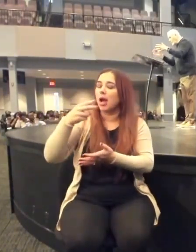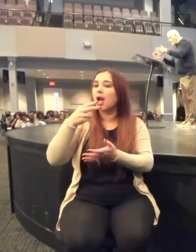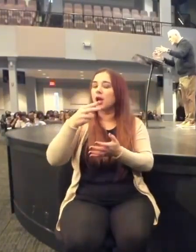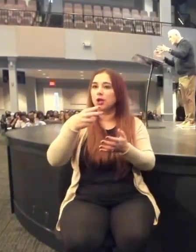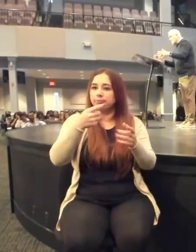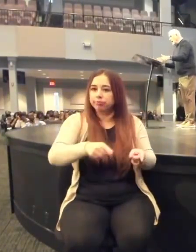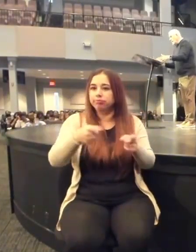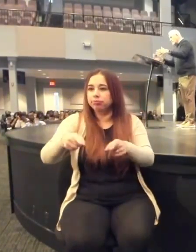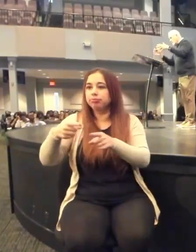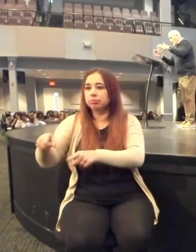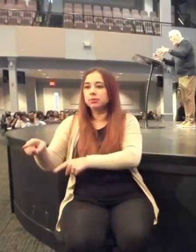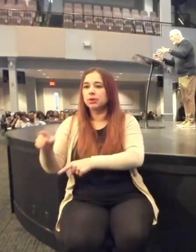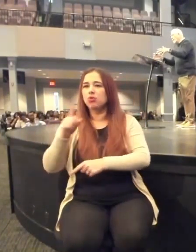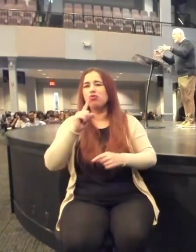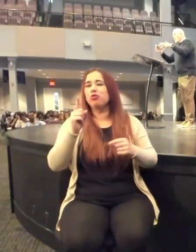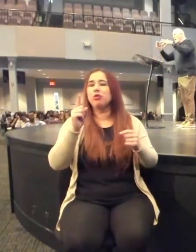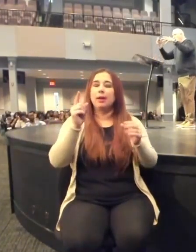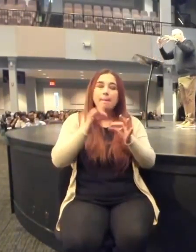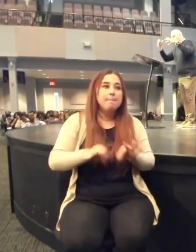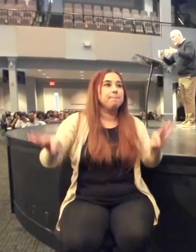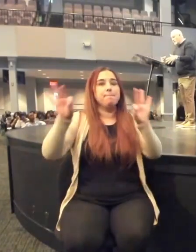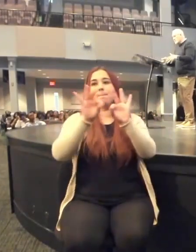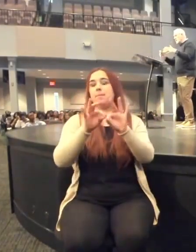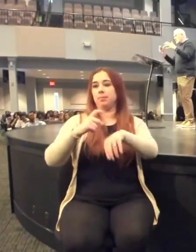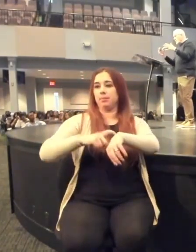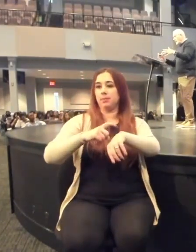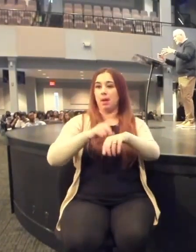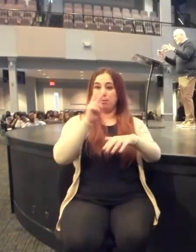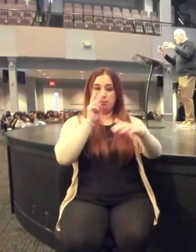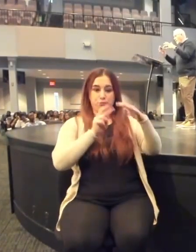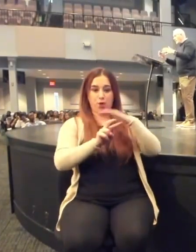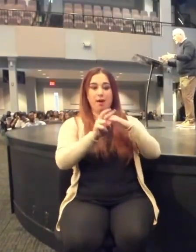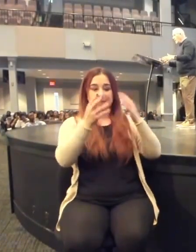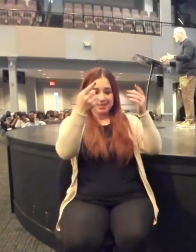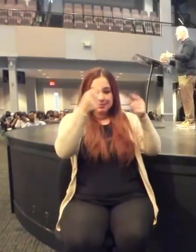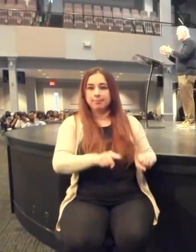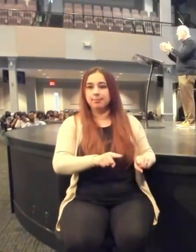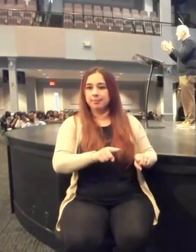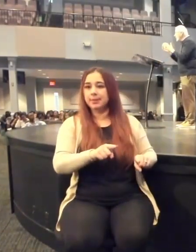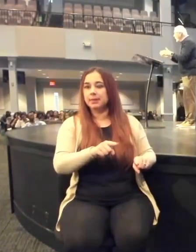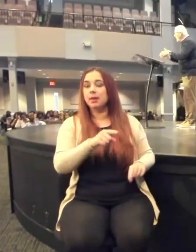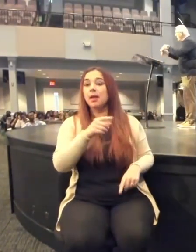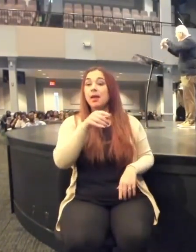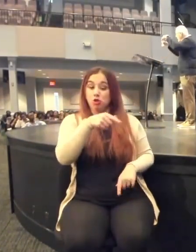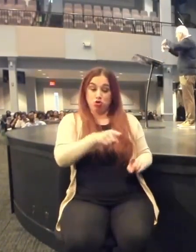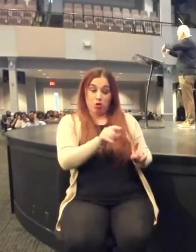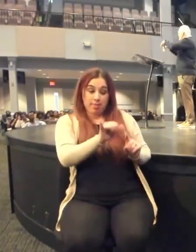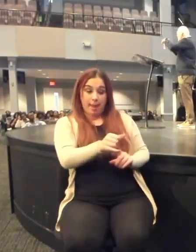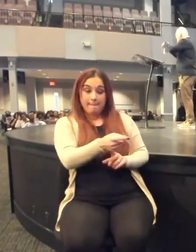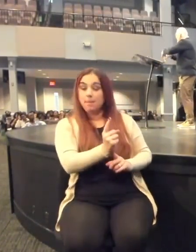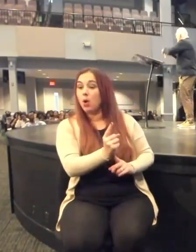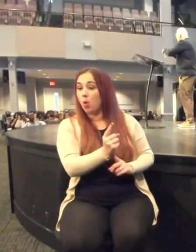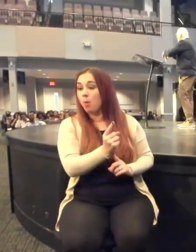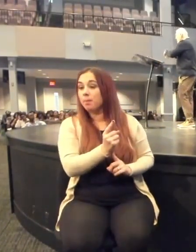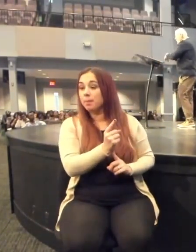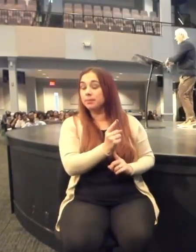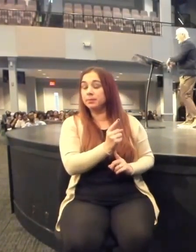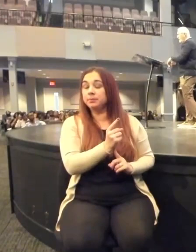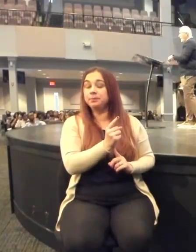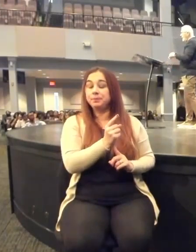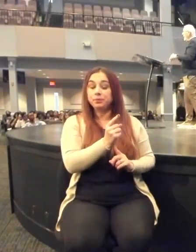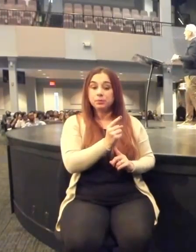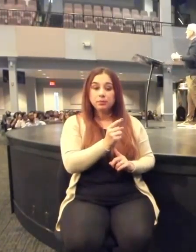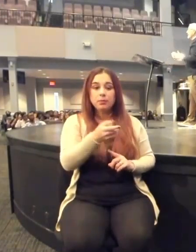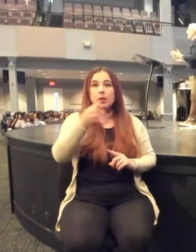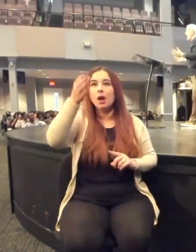very momentous time. It's a moment when prophecy is being fulfilled. And in that moment, in this particular moment of